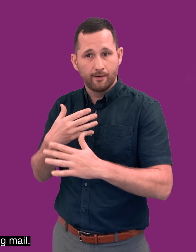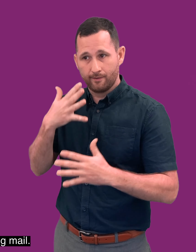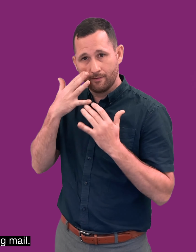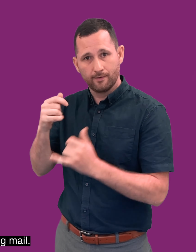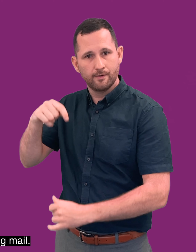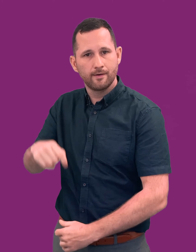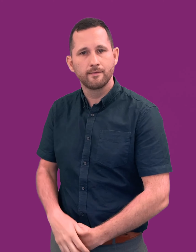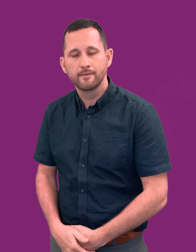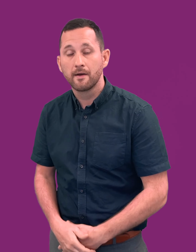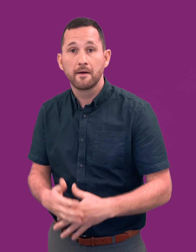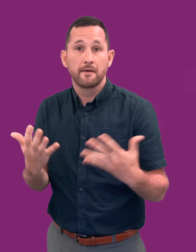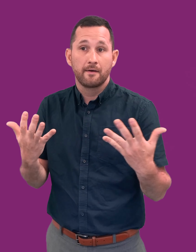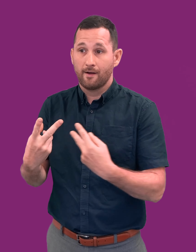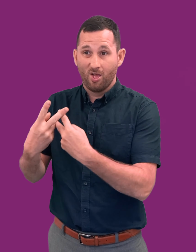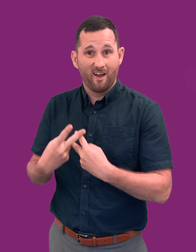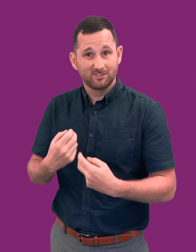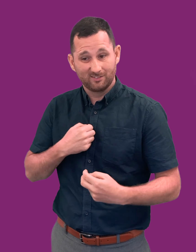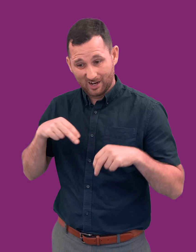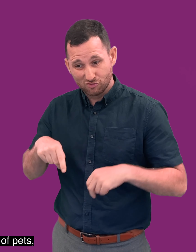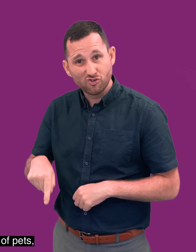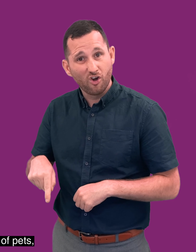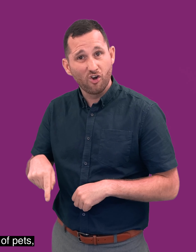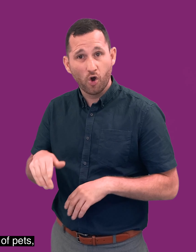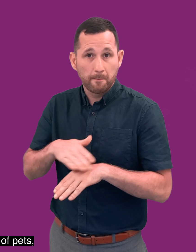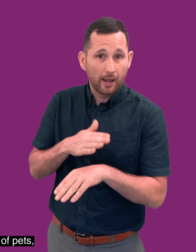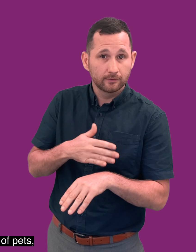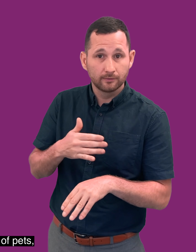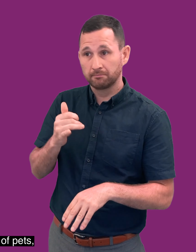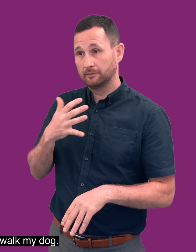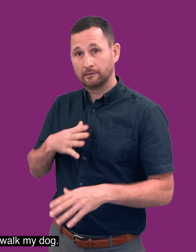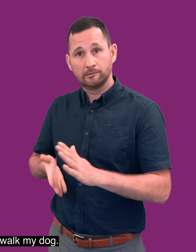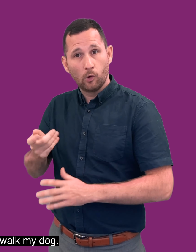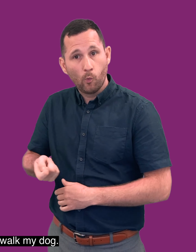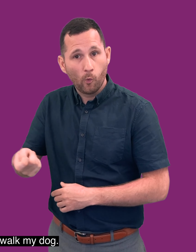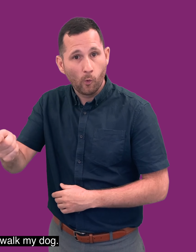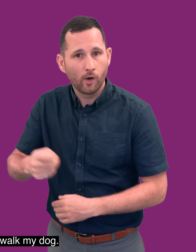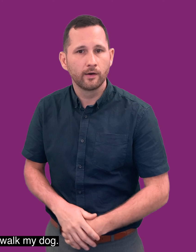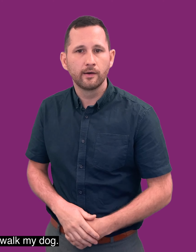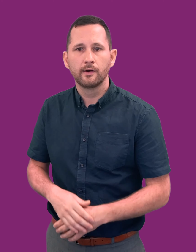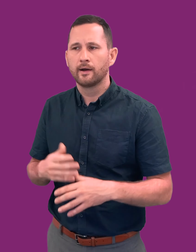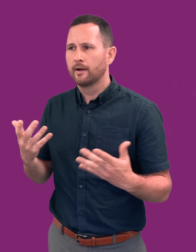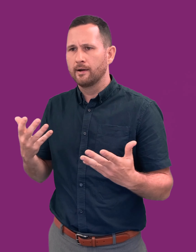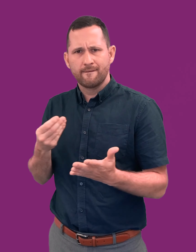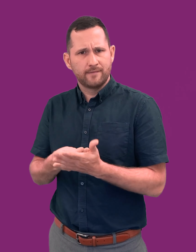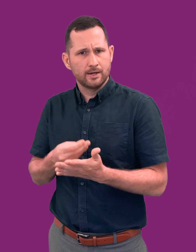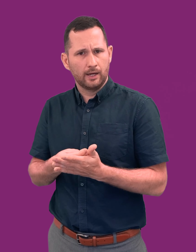Posting mail. Caring of pets. Someone to walk my dog.